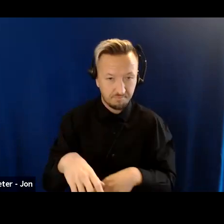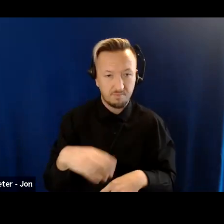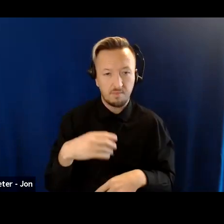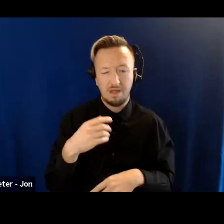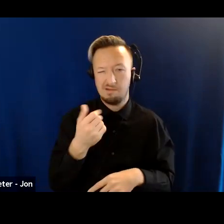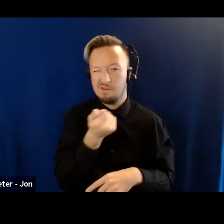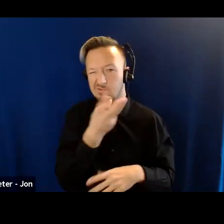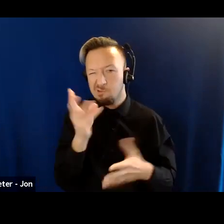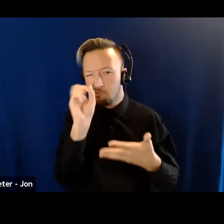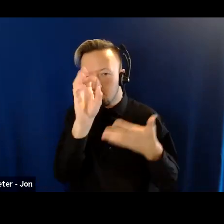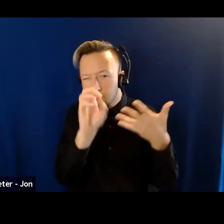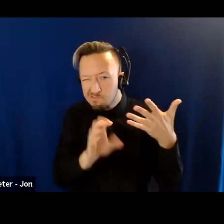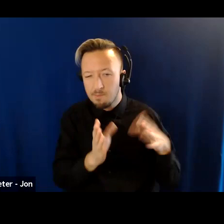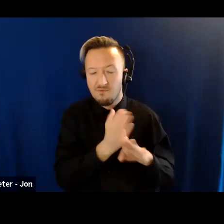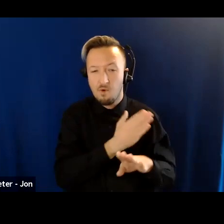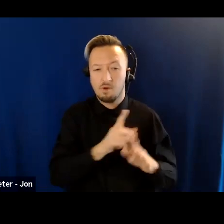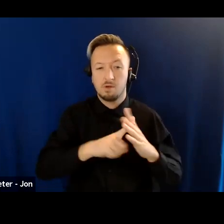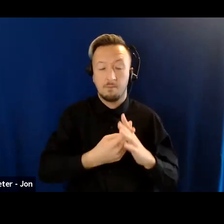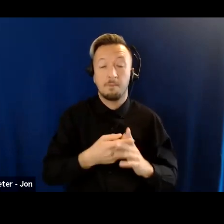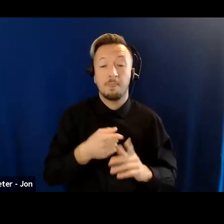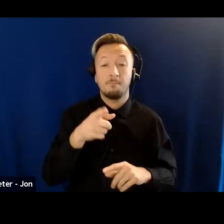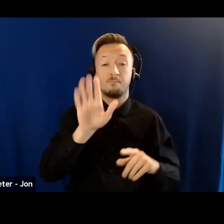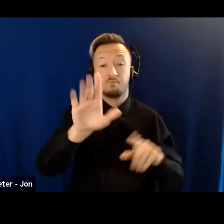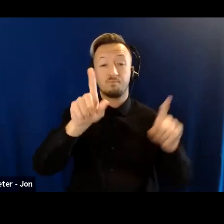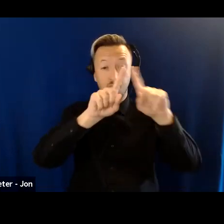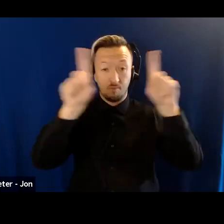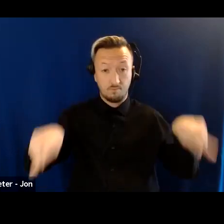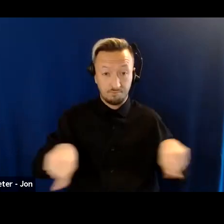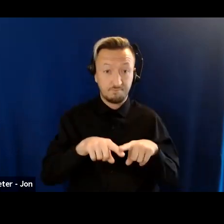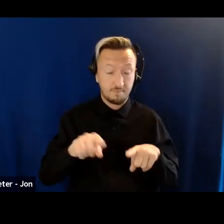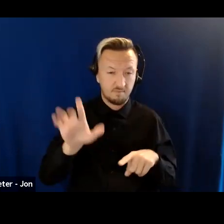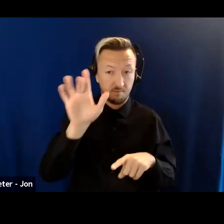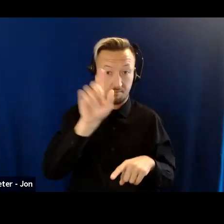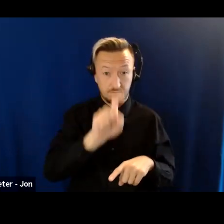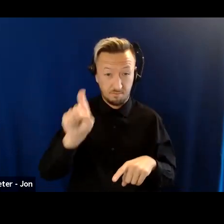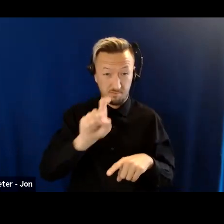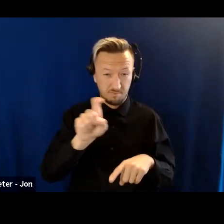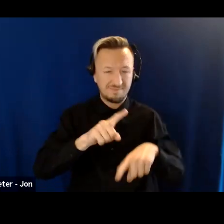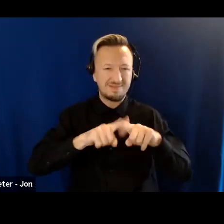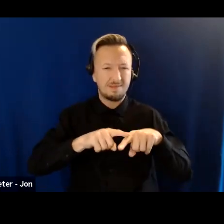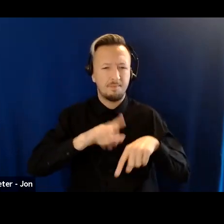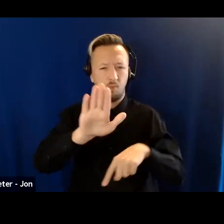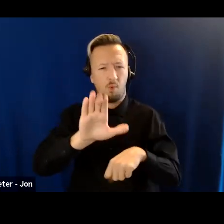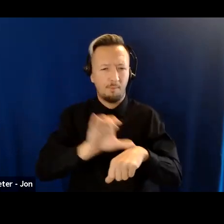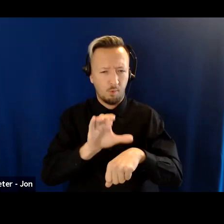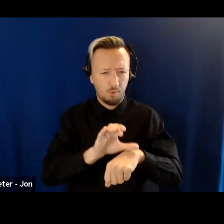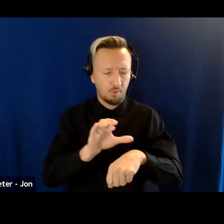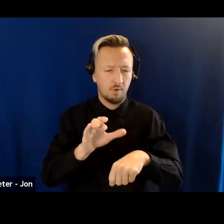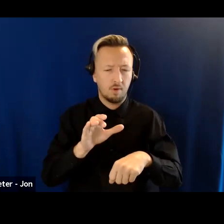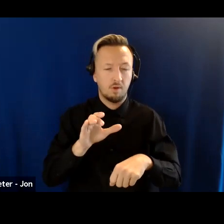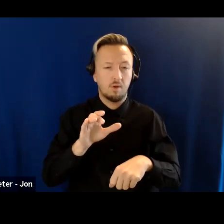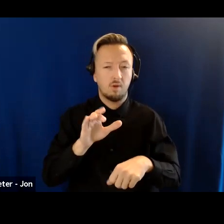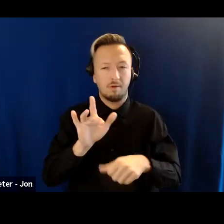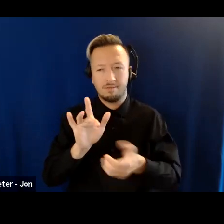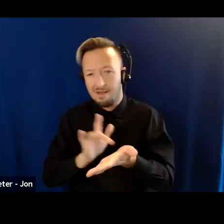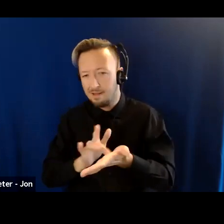we get started today. First, when you scroll over the screen, a menu bar pops up. Depending on what device you are on, you can find